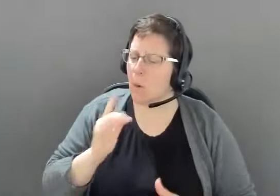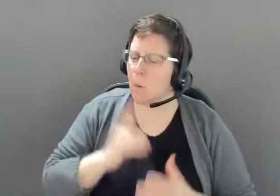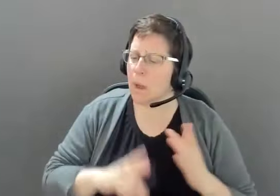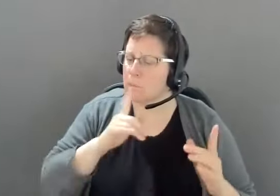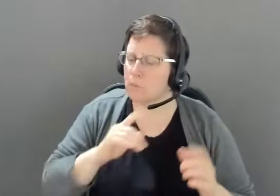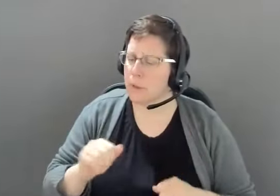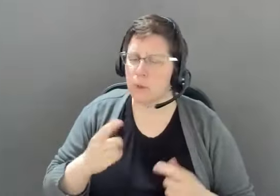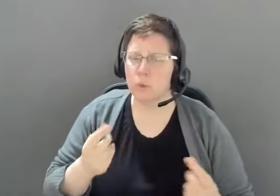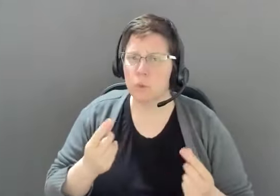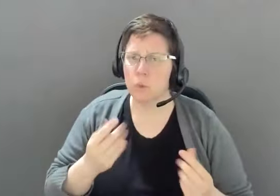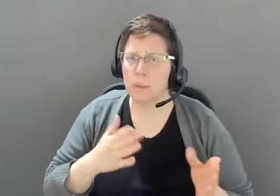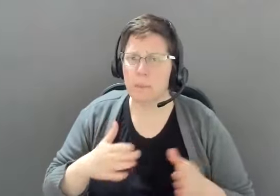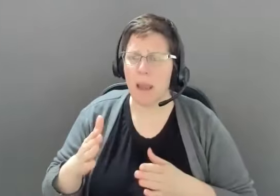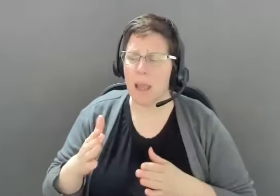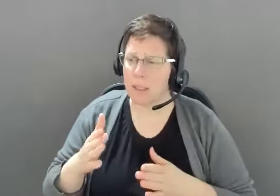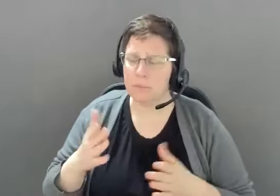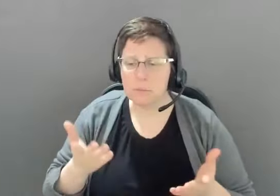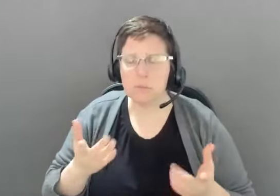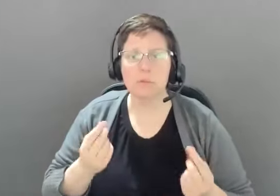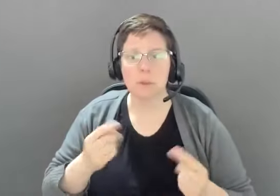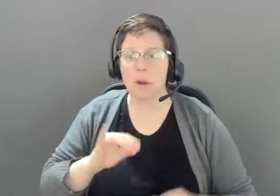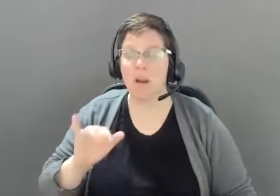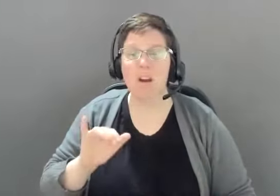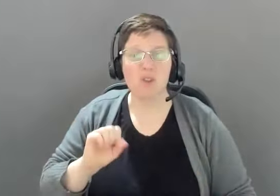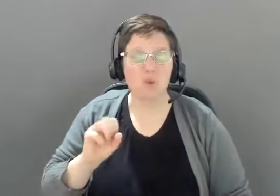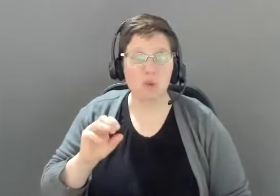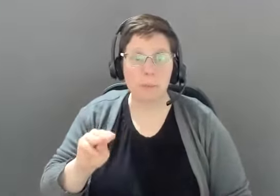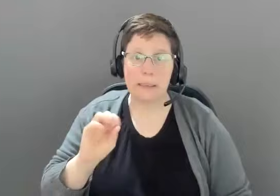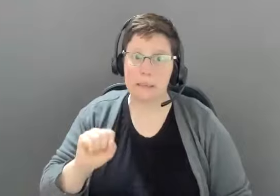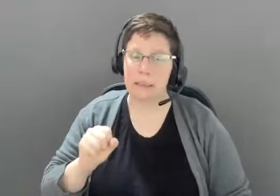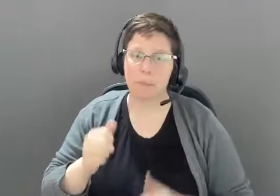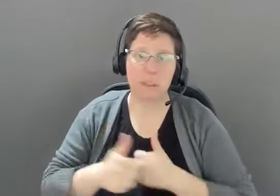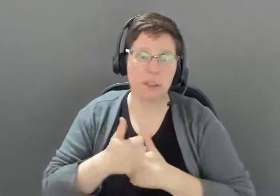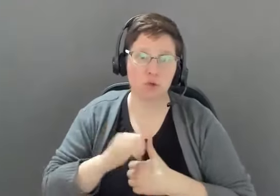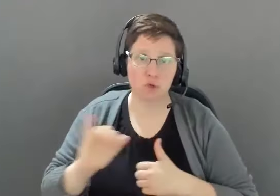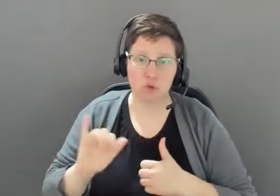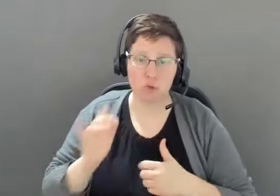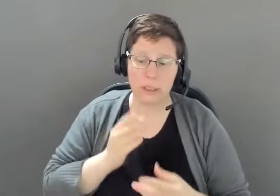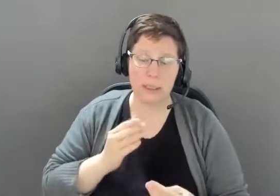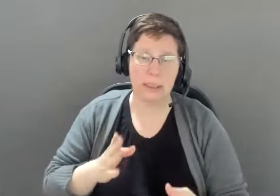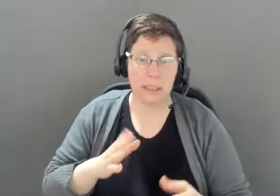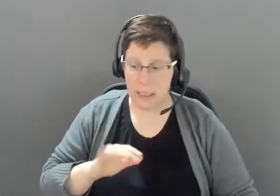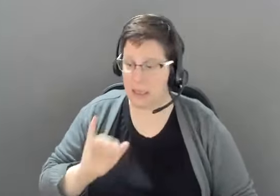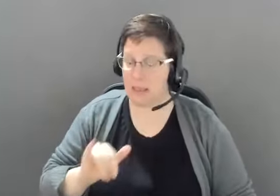risks. Address the dangers of social media, emphasizing that offensive or inappropriate comments